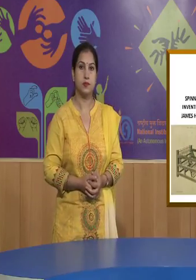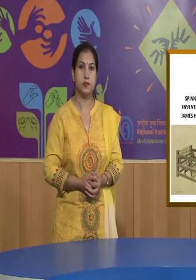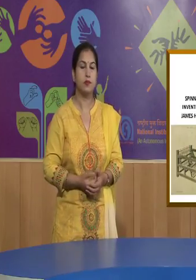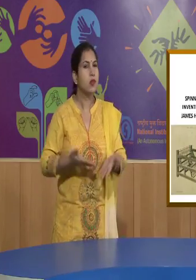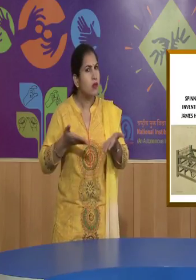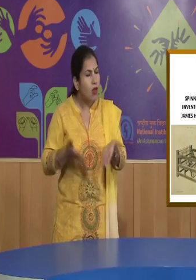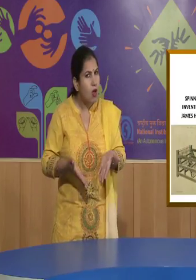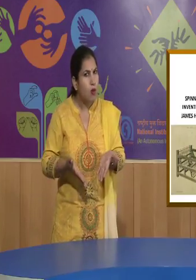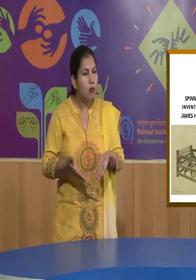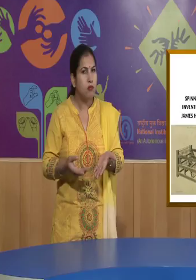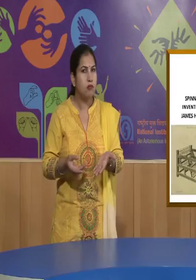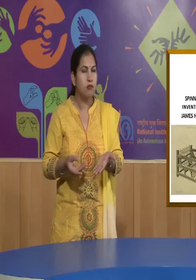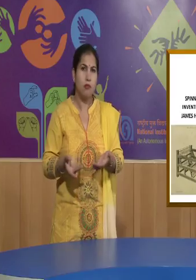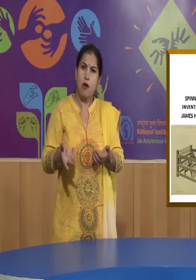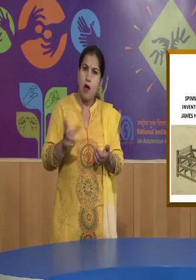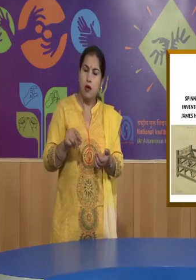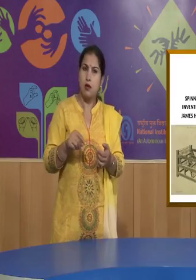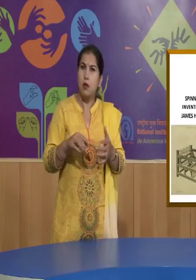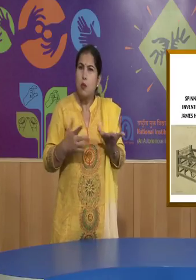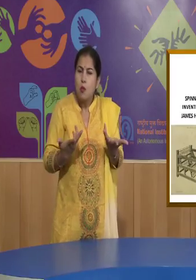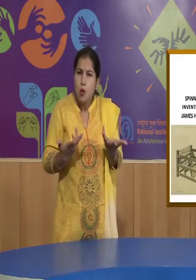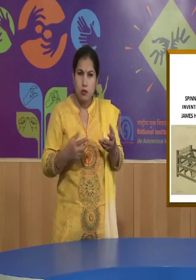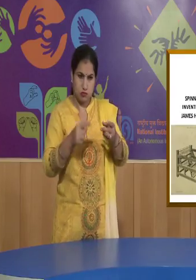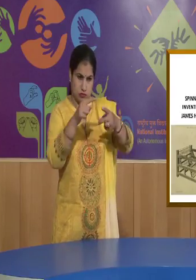Now let us quickly look at those reasons.